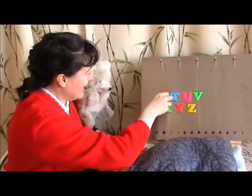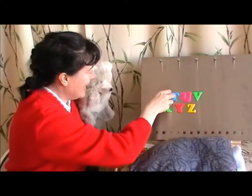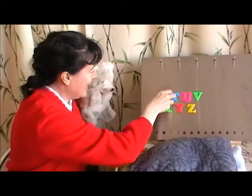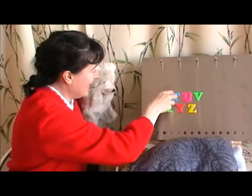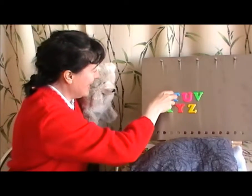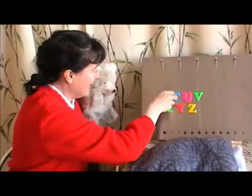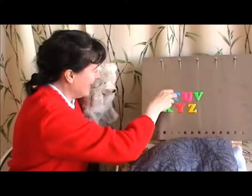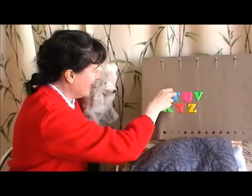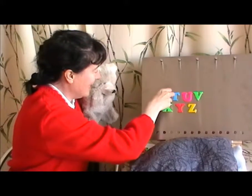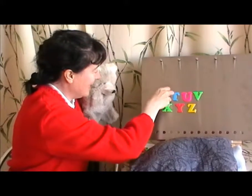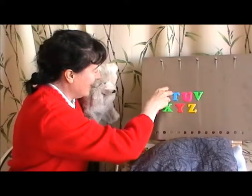18,